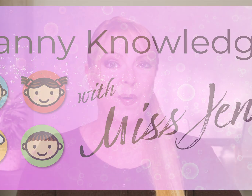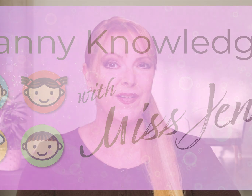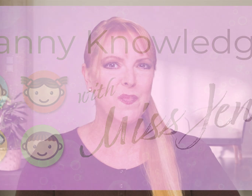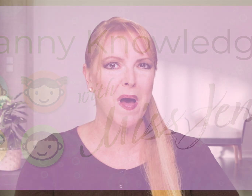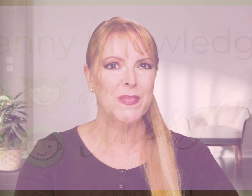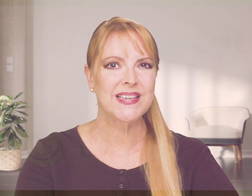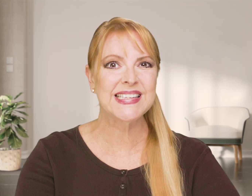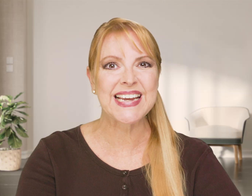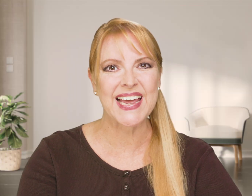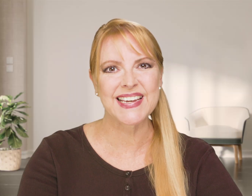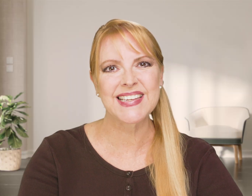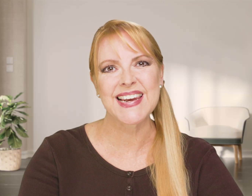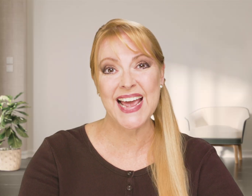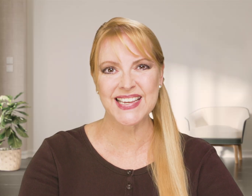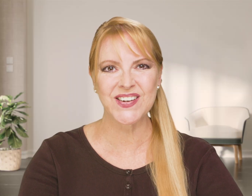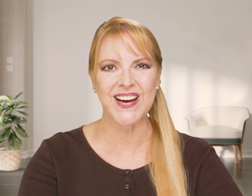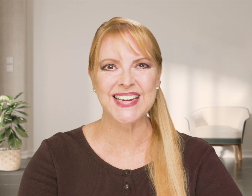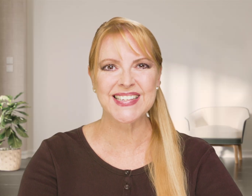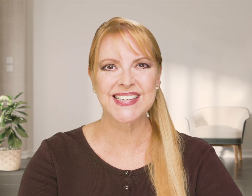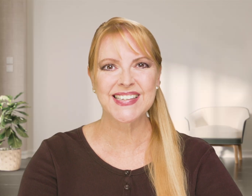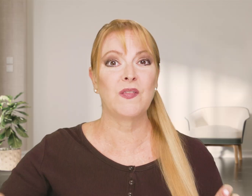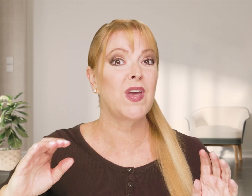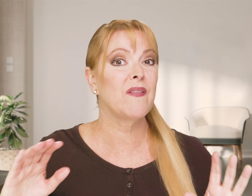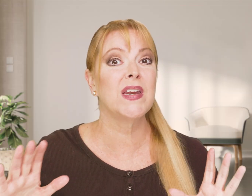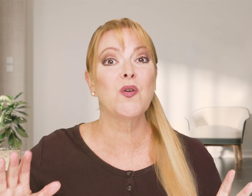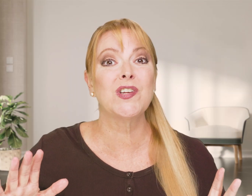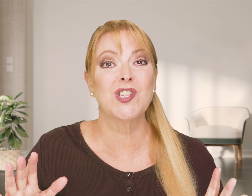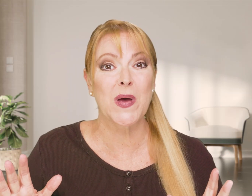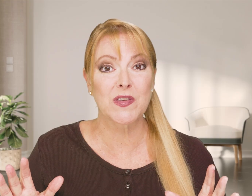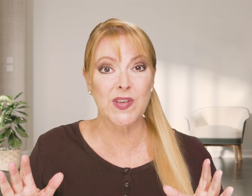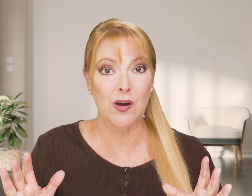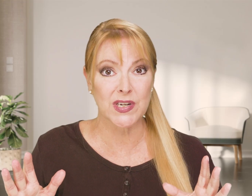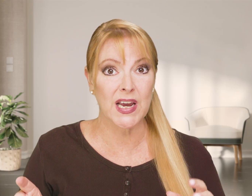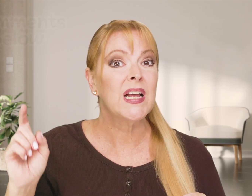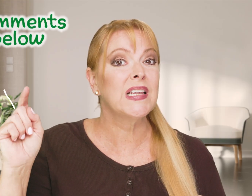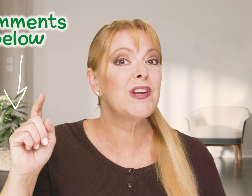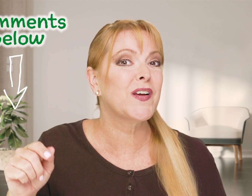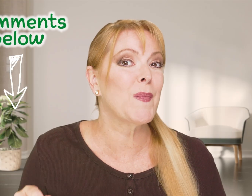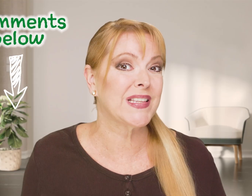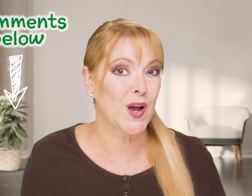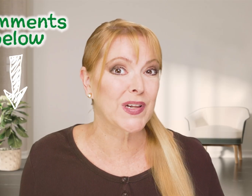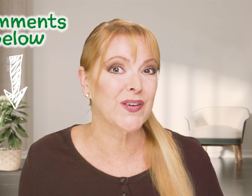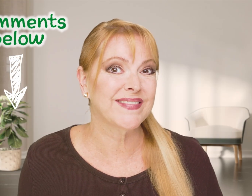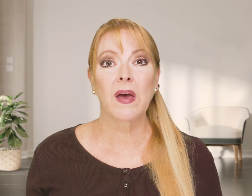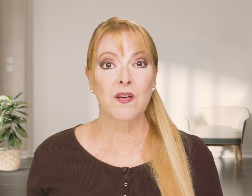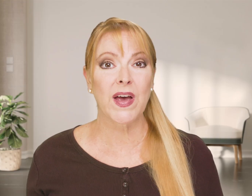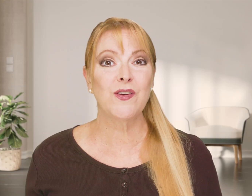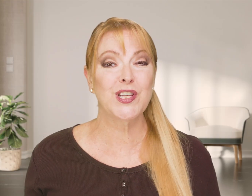Welcome mommies, daddies, nannies, and grannies. If you have any questions about this video today, leave it in the comments down below. I invite you to